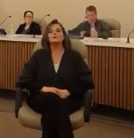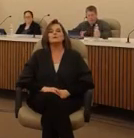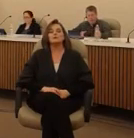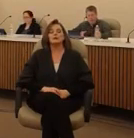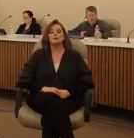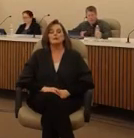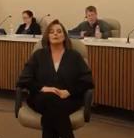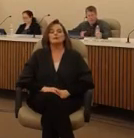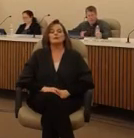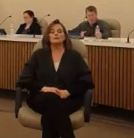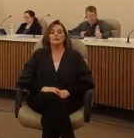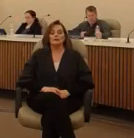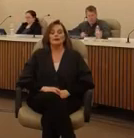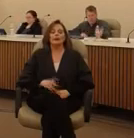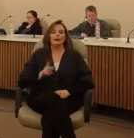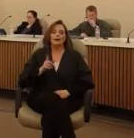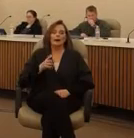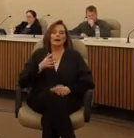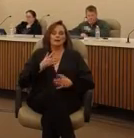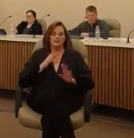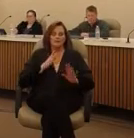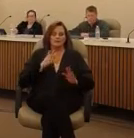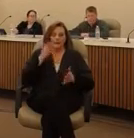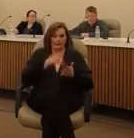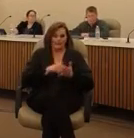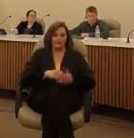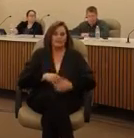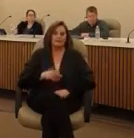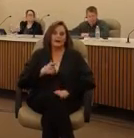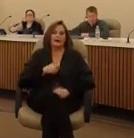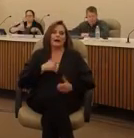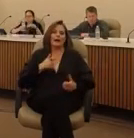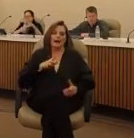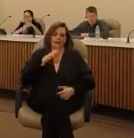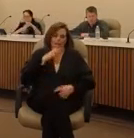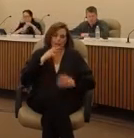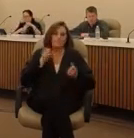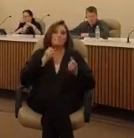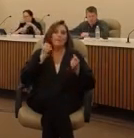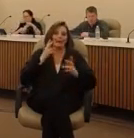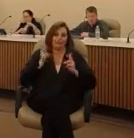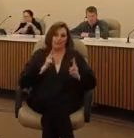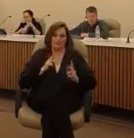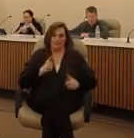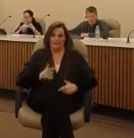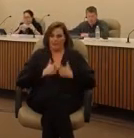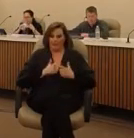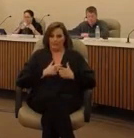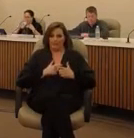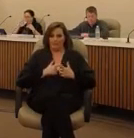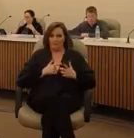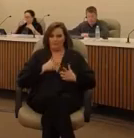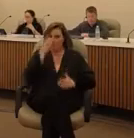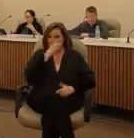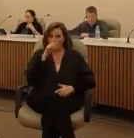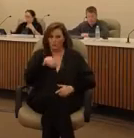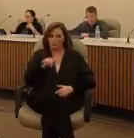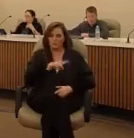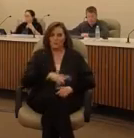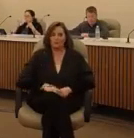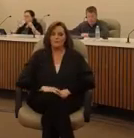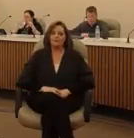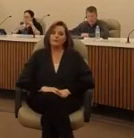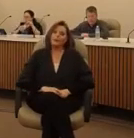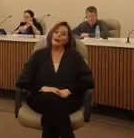Part of I will have a concern again. I've spoken to a number of residents about this, and there was